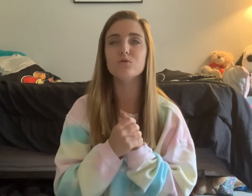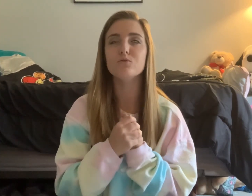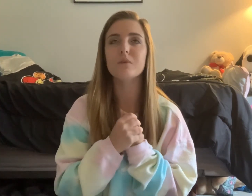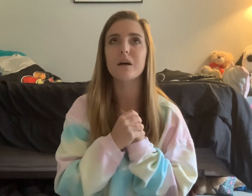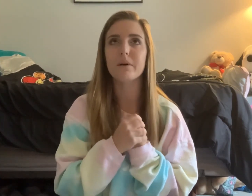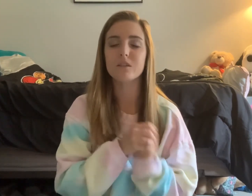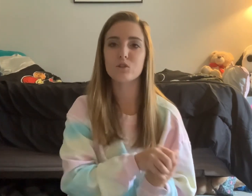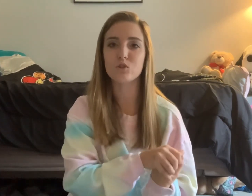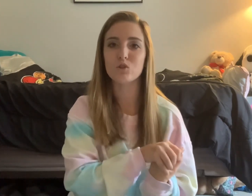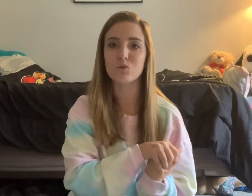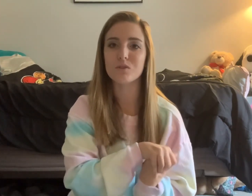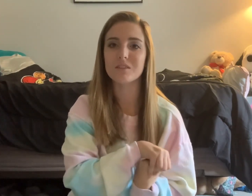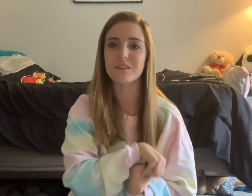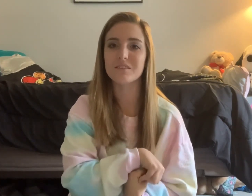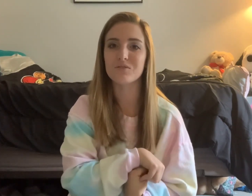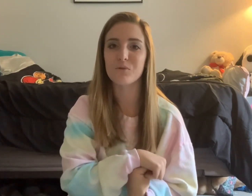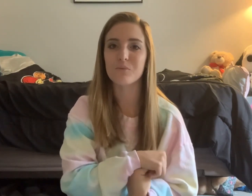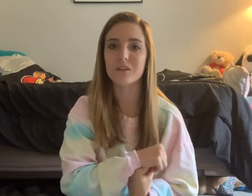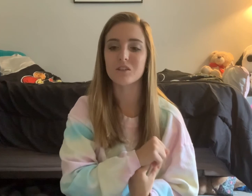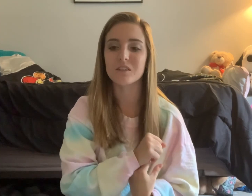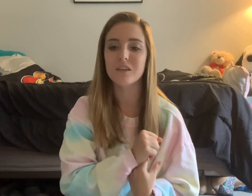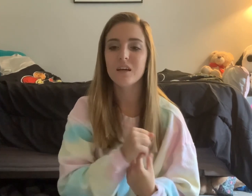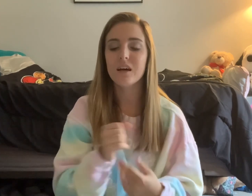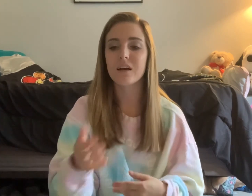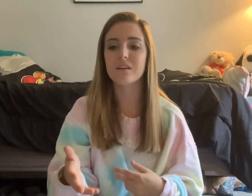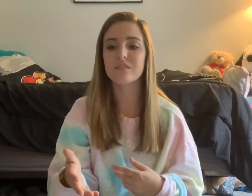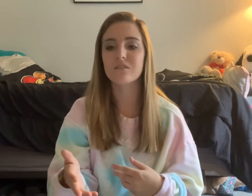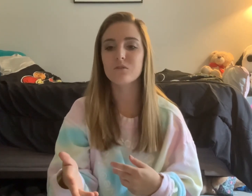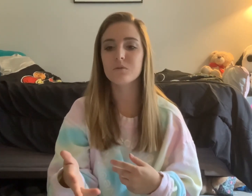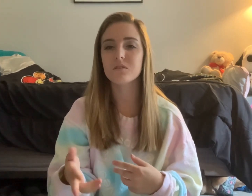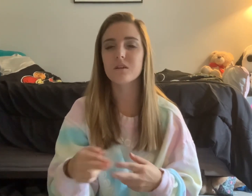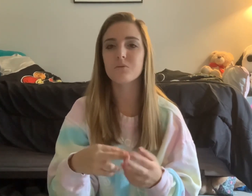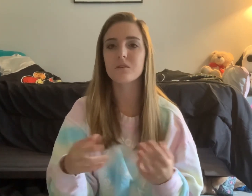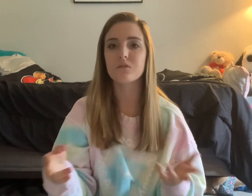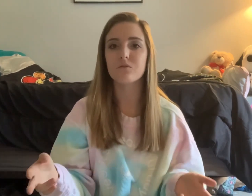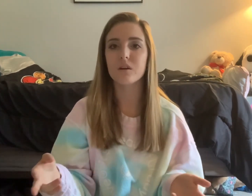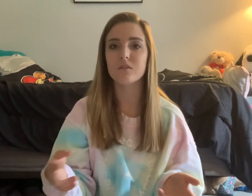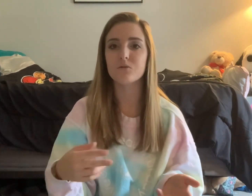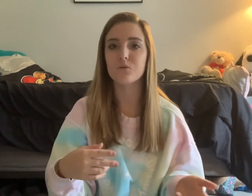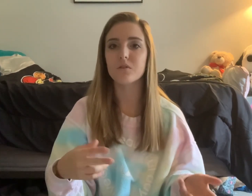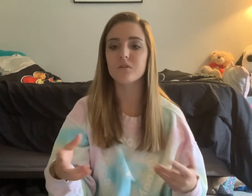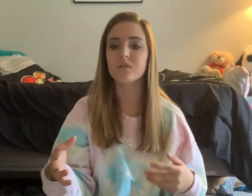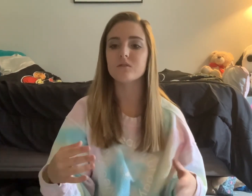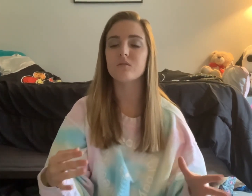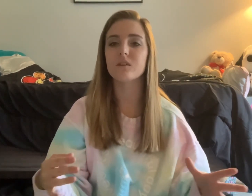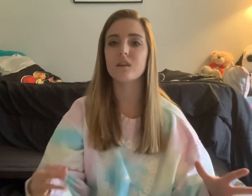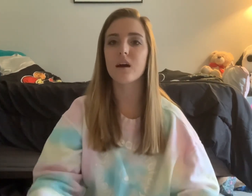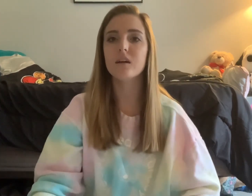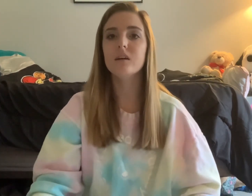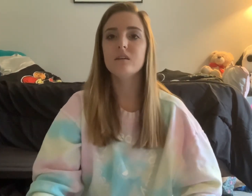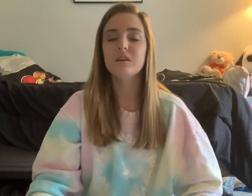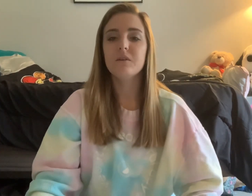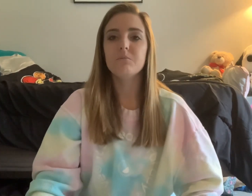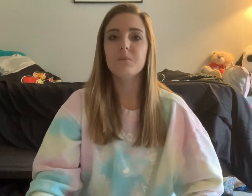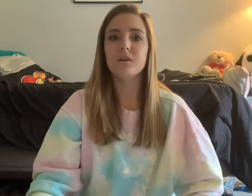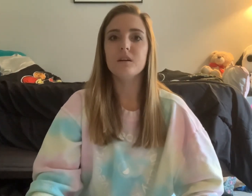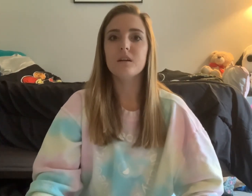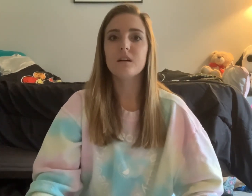my best to do the sentence formation. I kind of did a little bit today with the ready to order and stuff like that, but I will